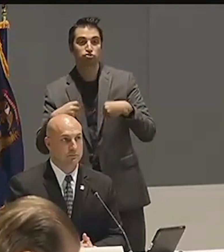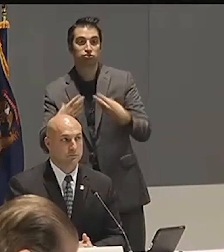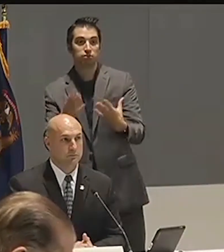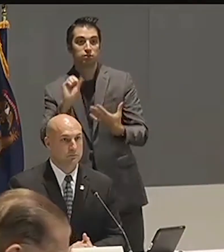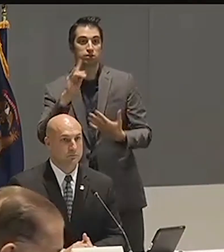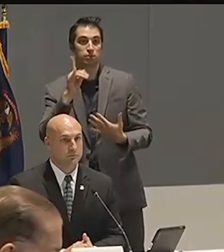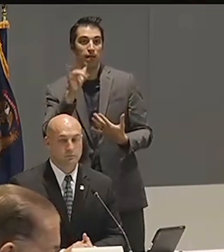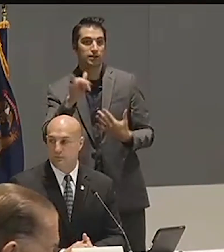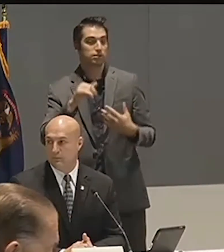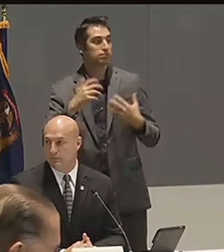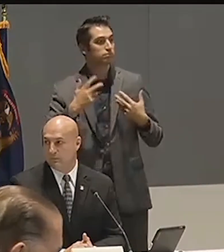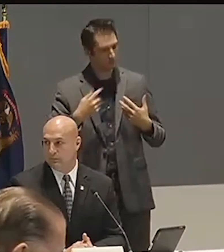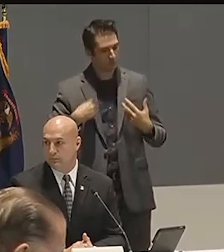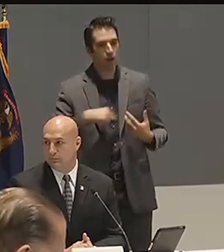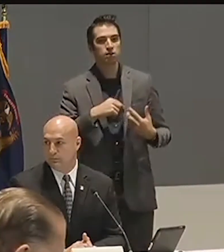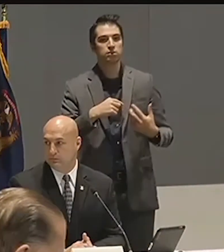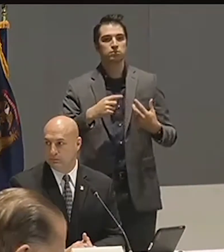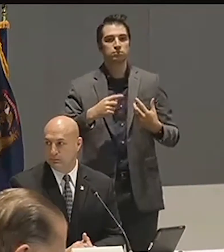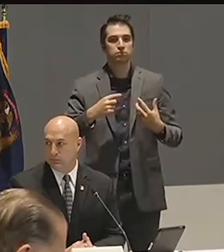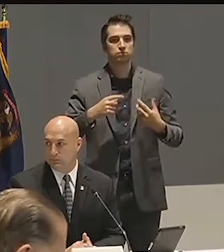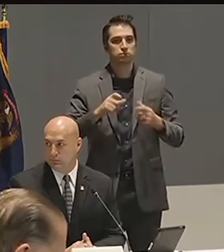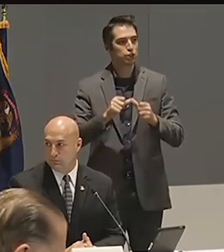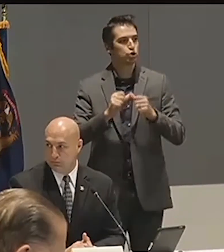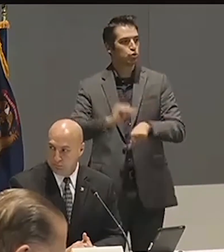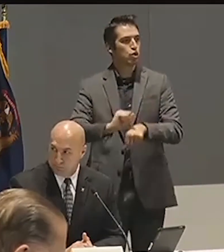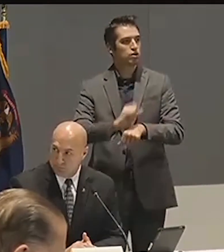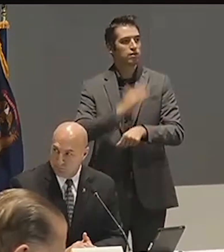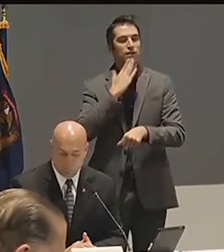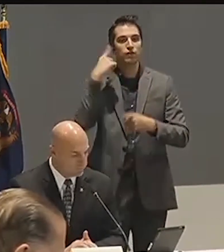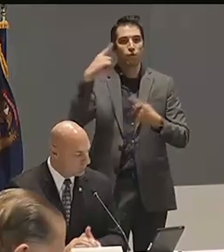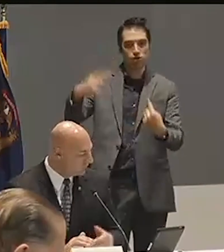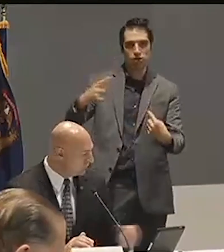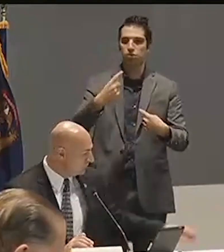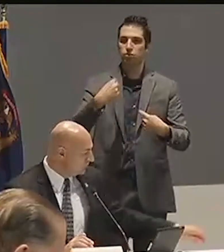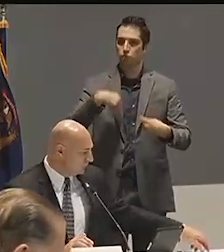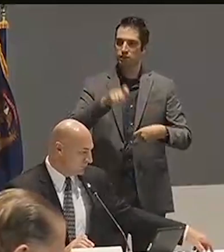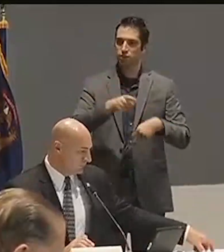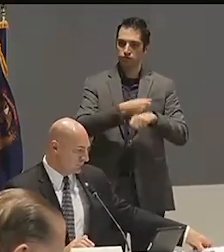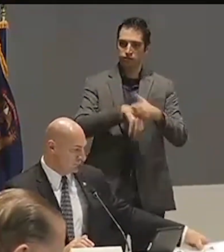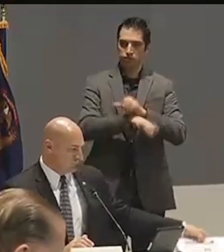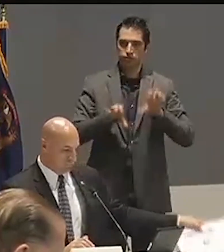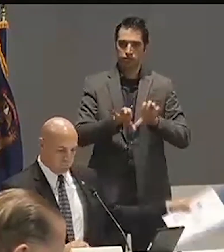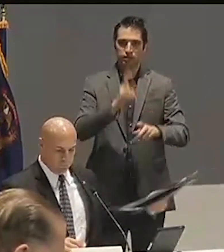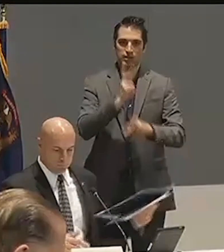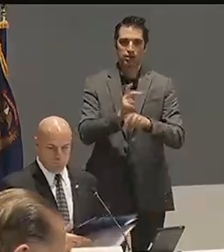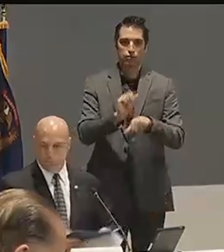these issues. So I appreciate people's attendance today, and let's keep our sleeves rolled up and keep working. Okay. Well, let's stand adjourned.